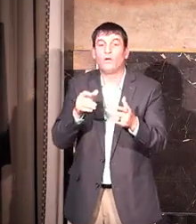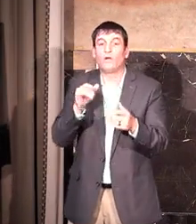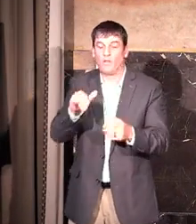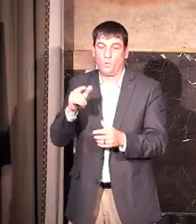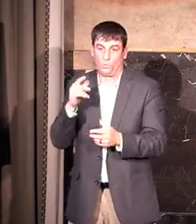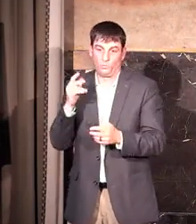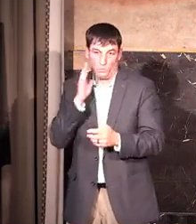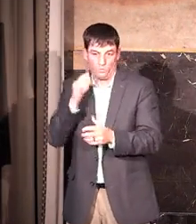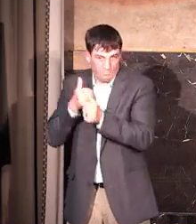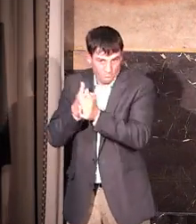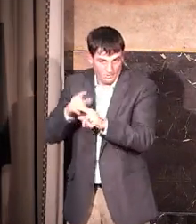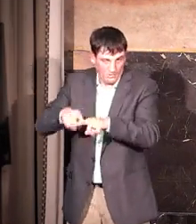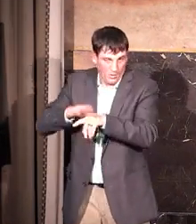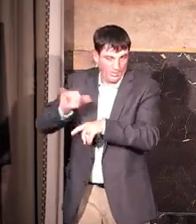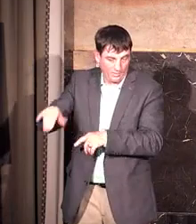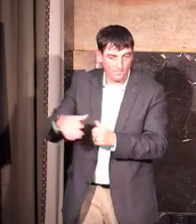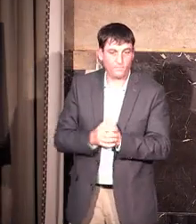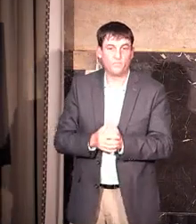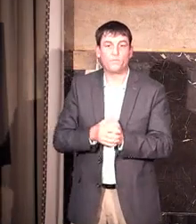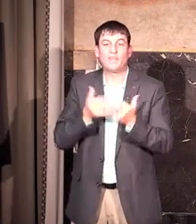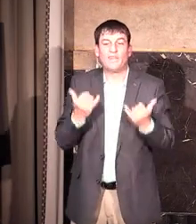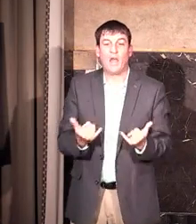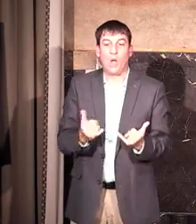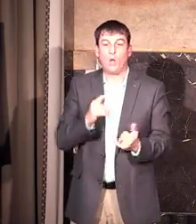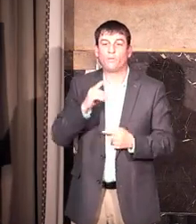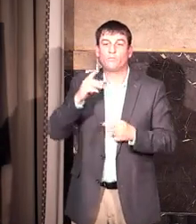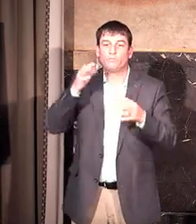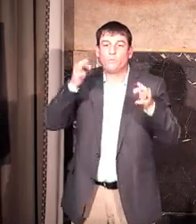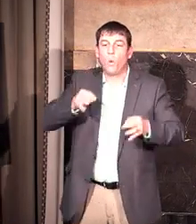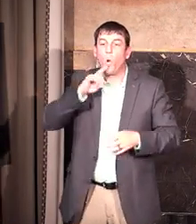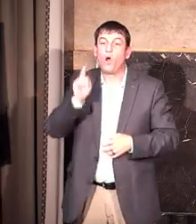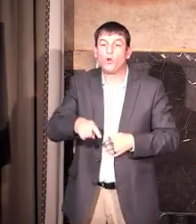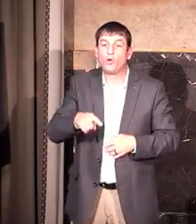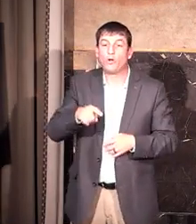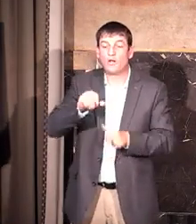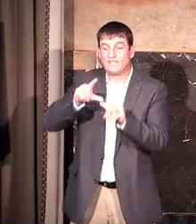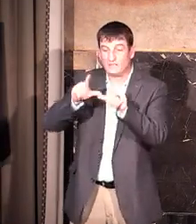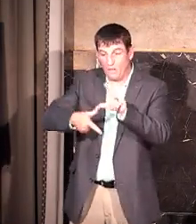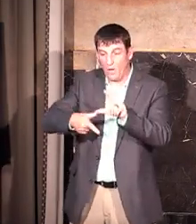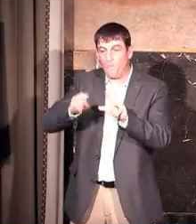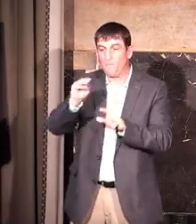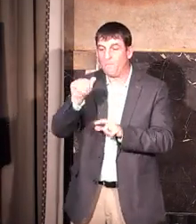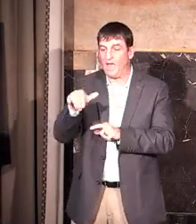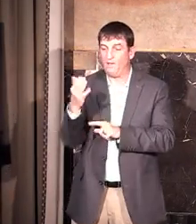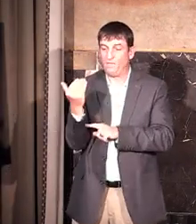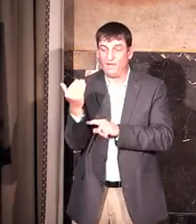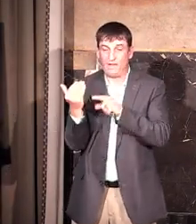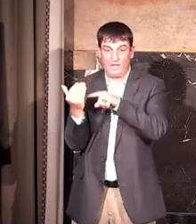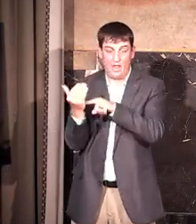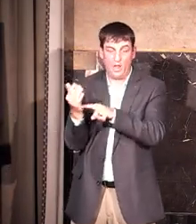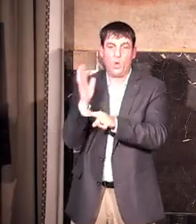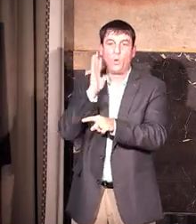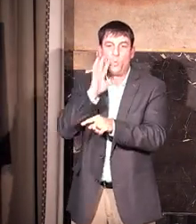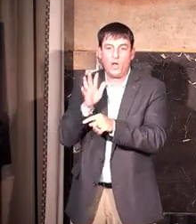order expires on May the 15th, so obviously it will be replaced by something, and that's next